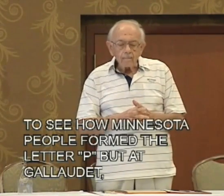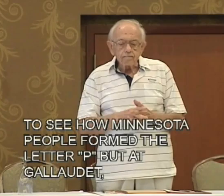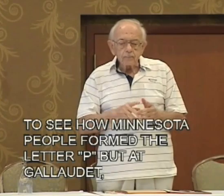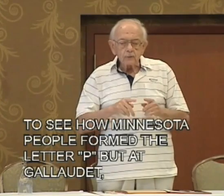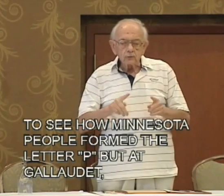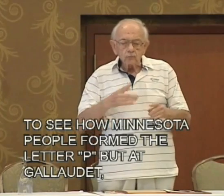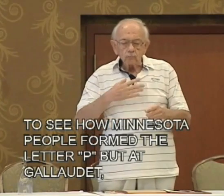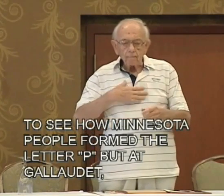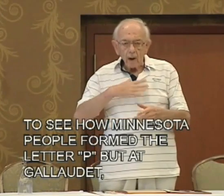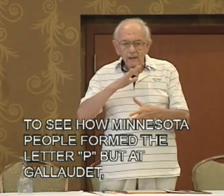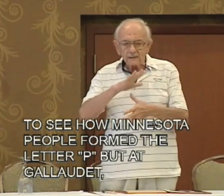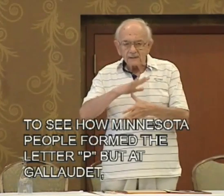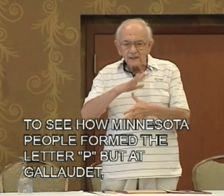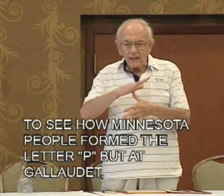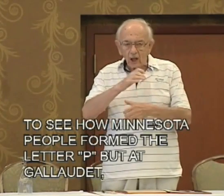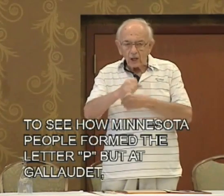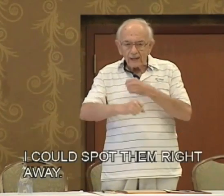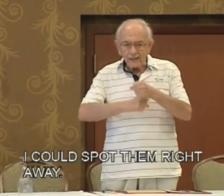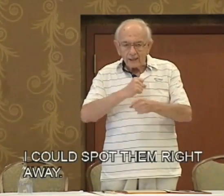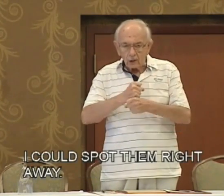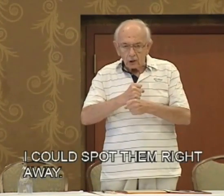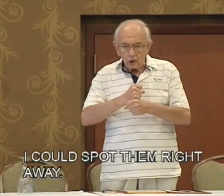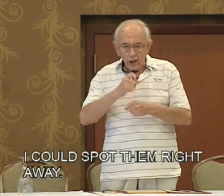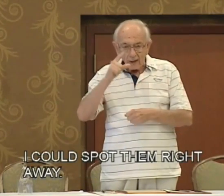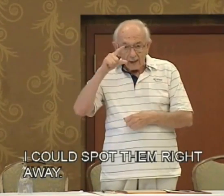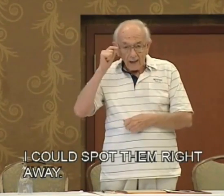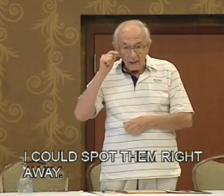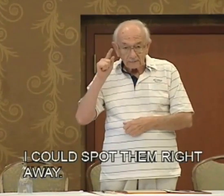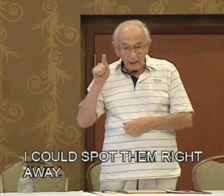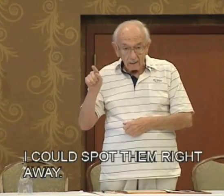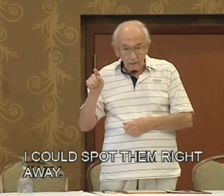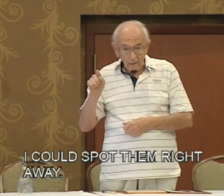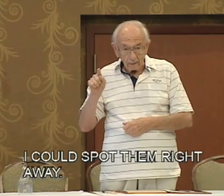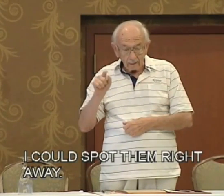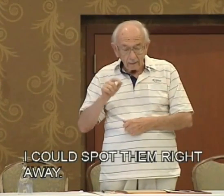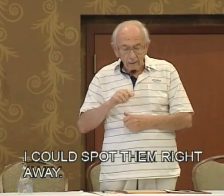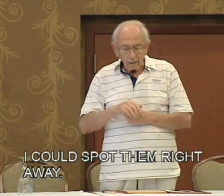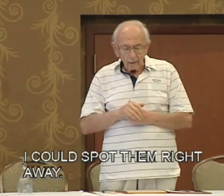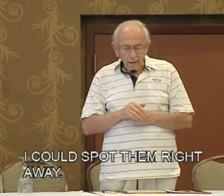spot them right away. It was when I was a senior at Gallaudet